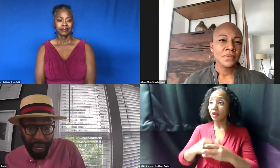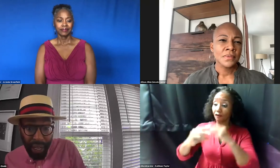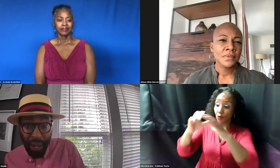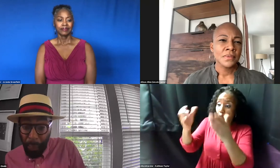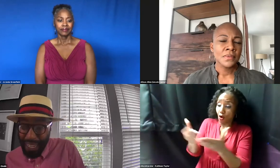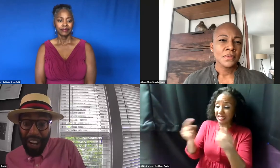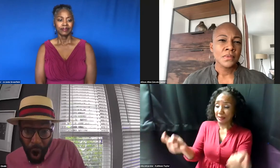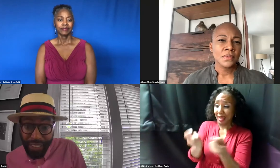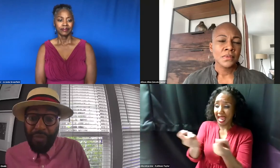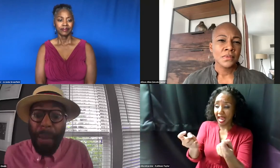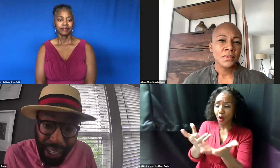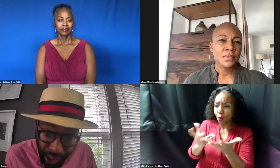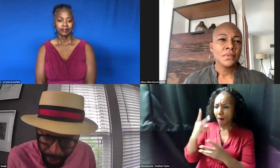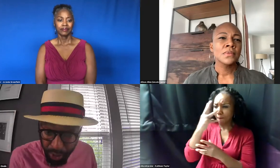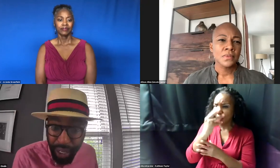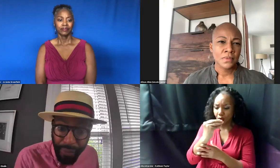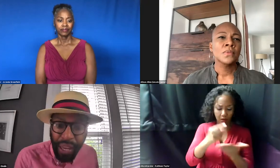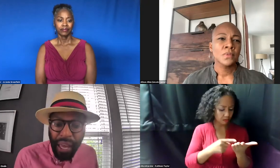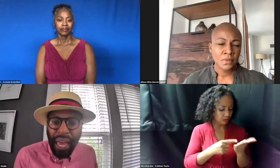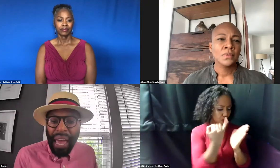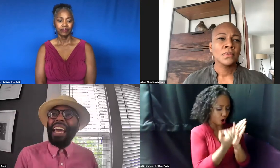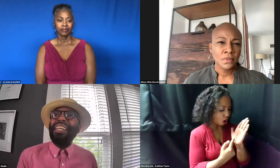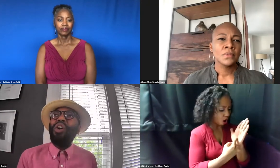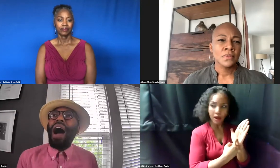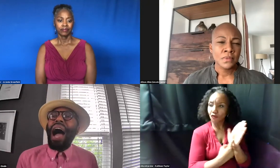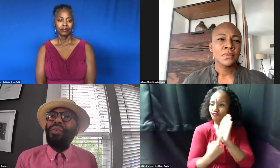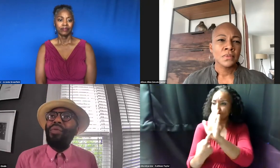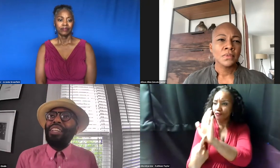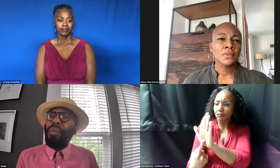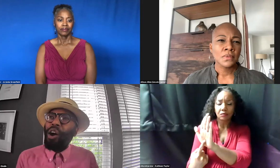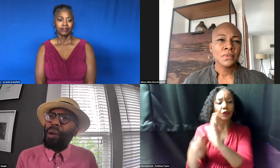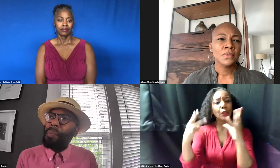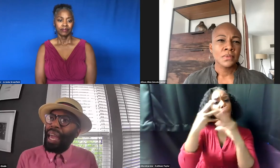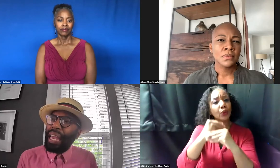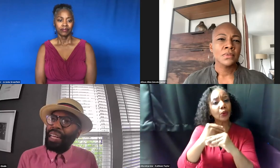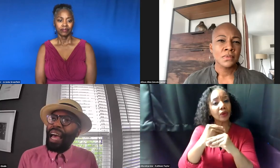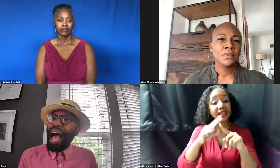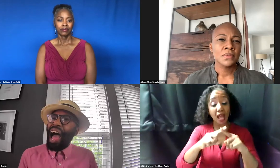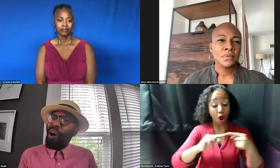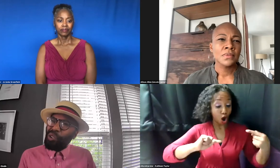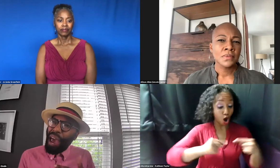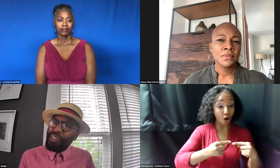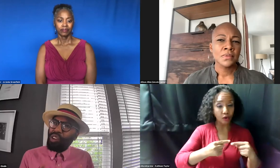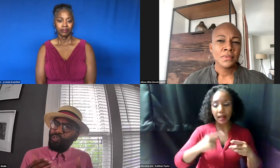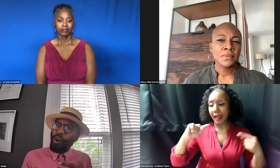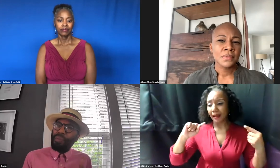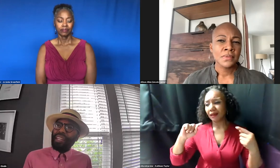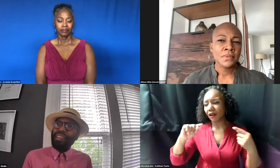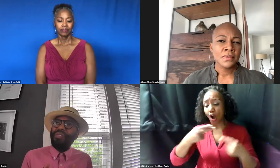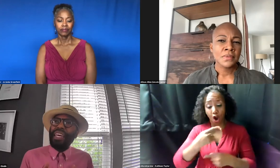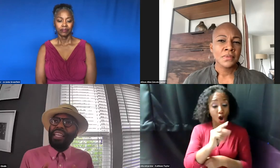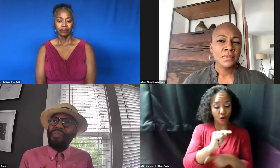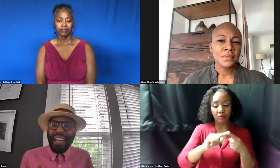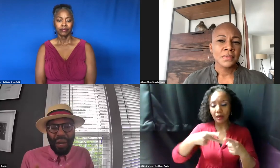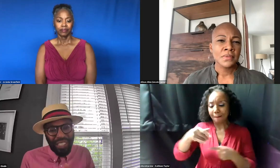we need to see beauty in it, then we need art that represents the beauty in it. And you know, when I talk about hurt and pain, I also have this sort of firm